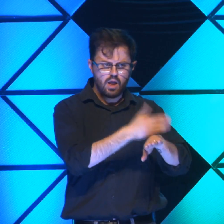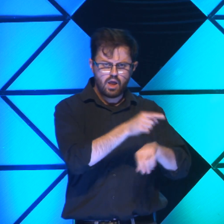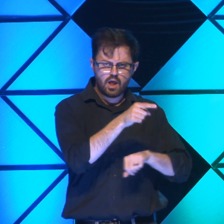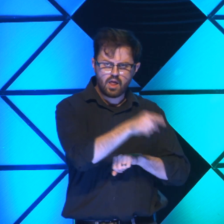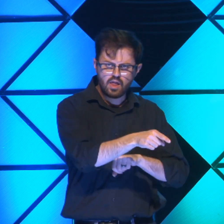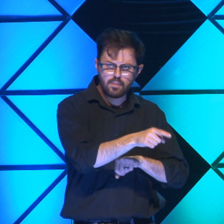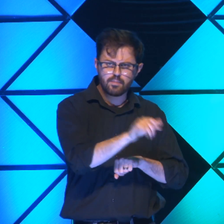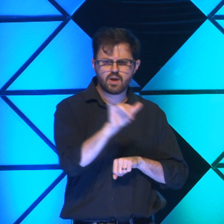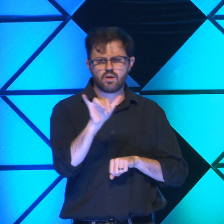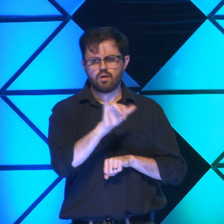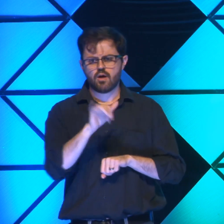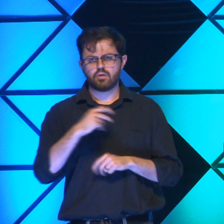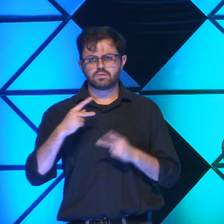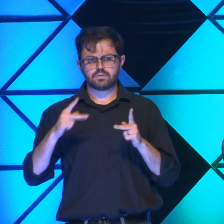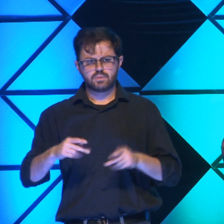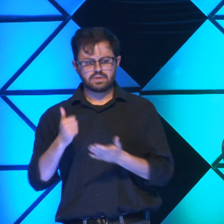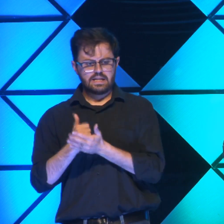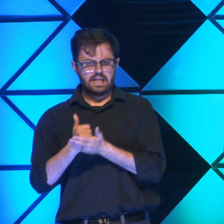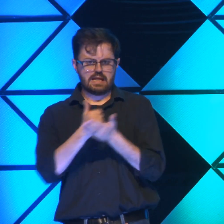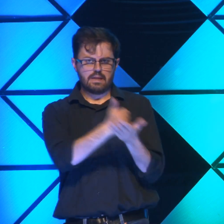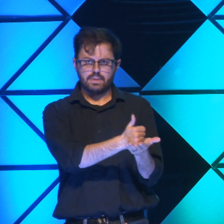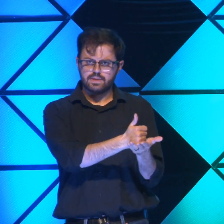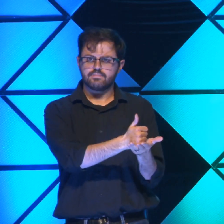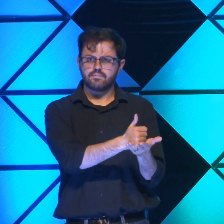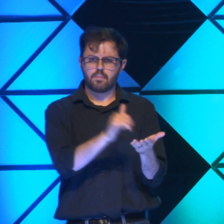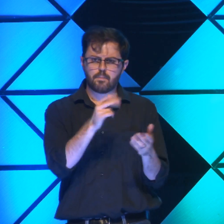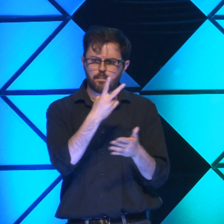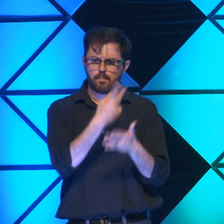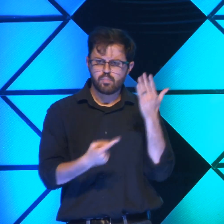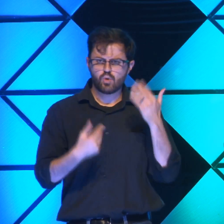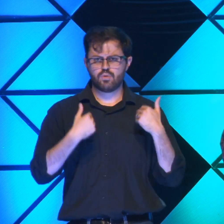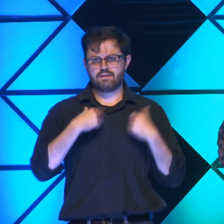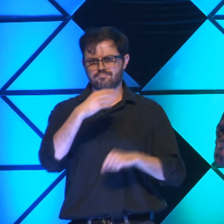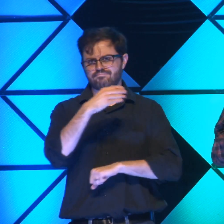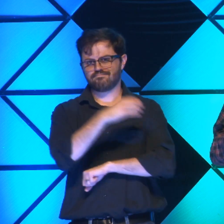for those that are helping to restore.